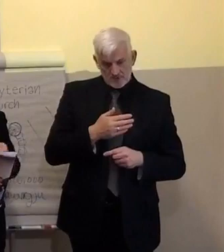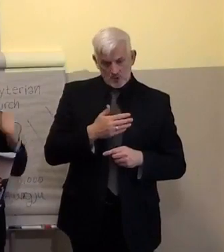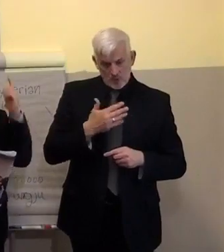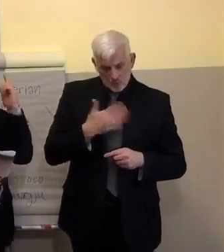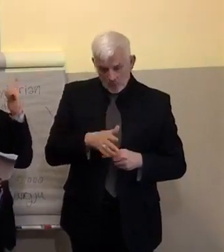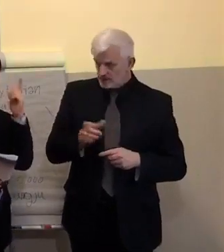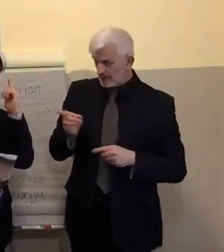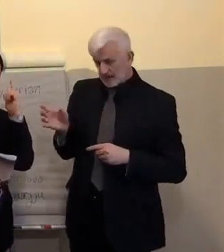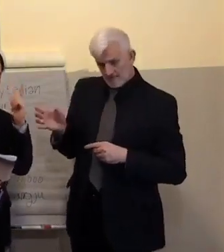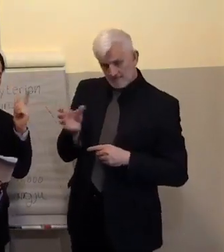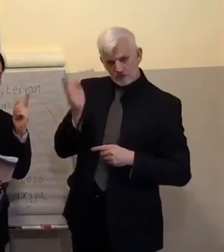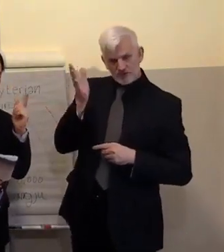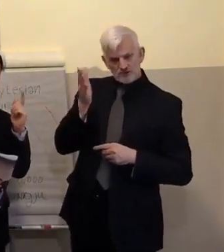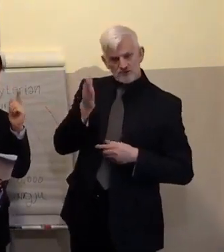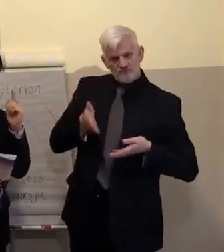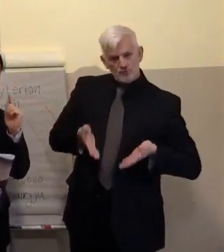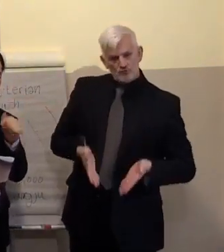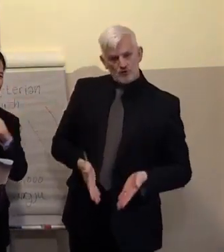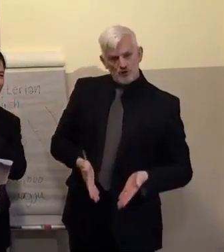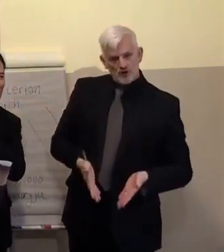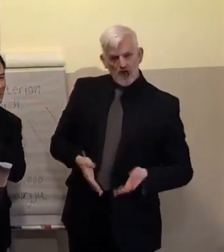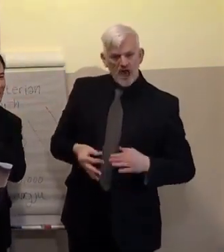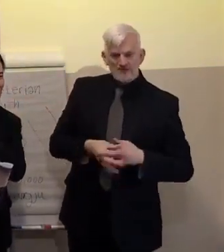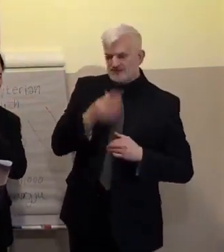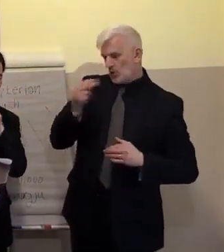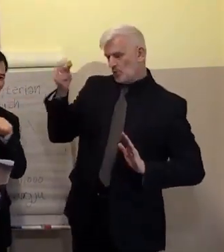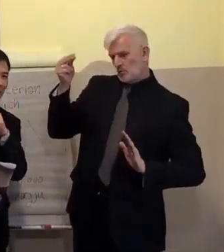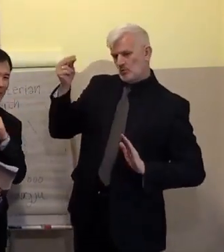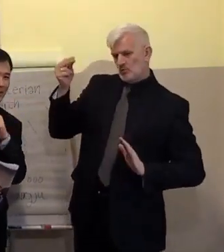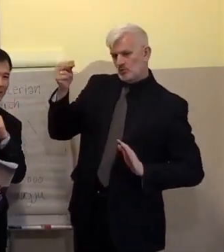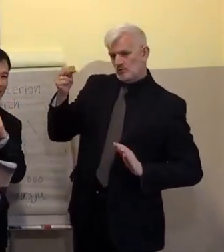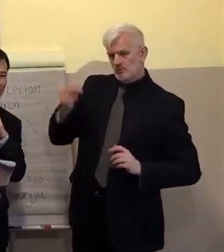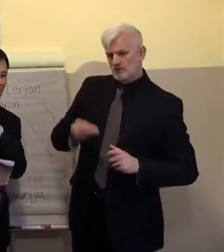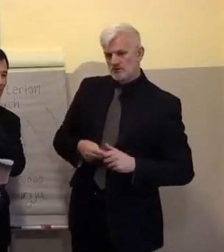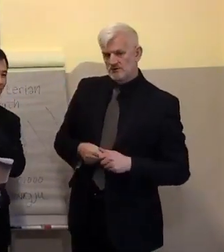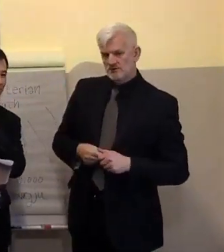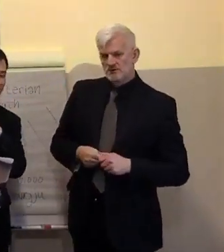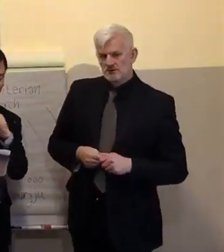When the Lord is so pleased to save her, called her into heaven.